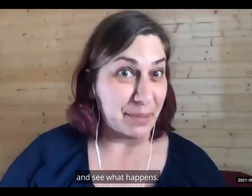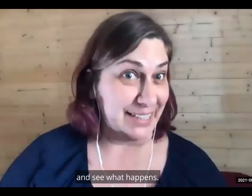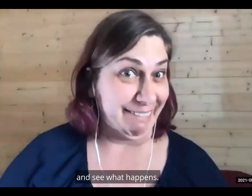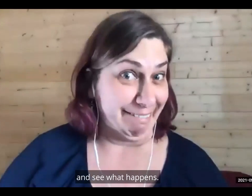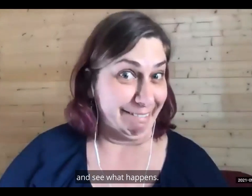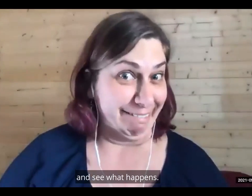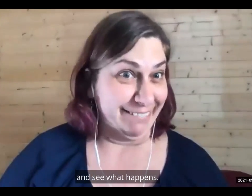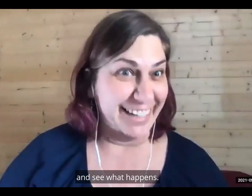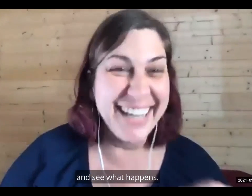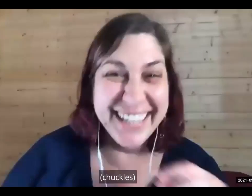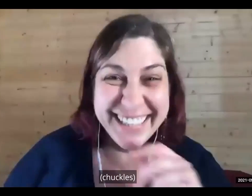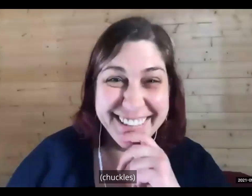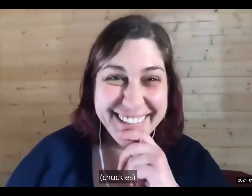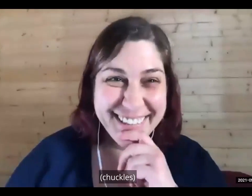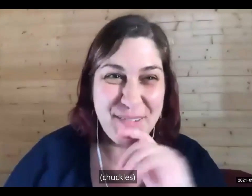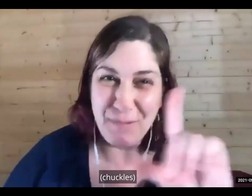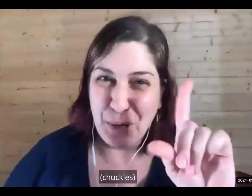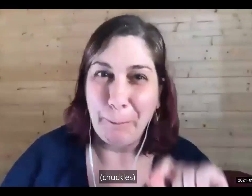see what happens.